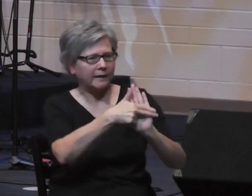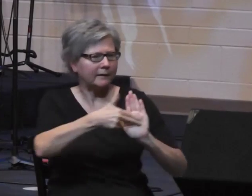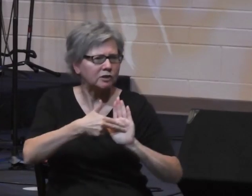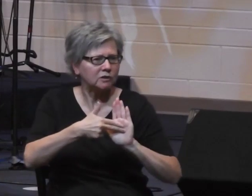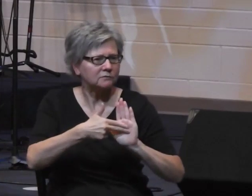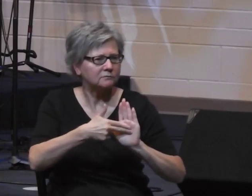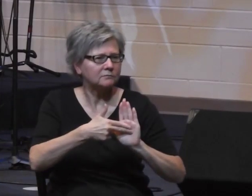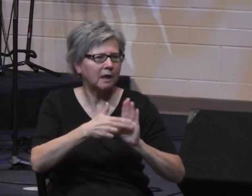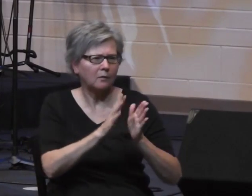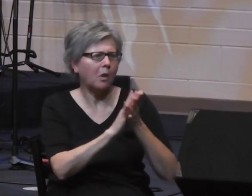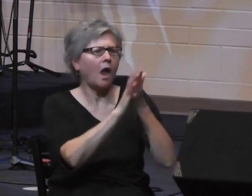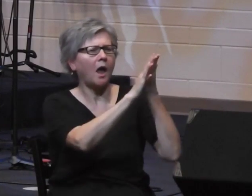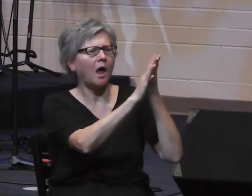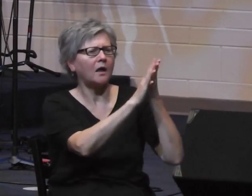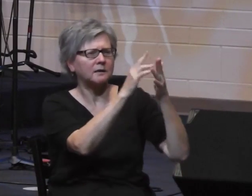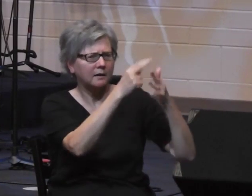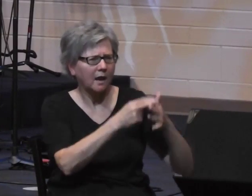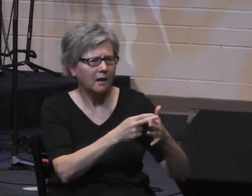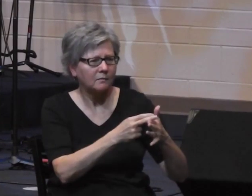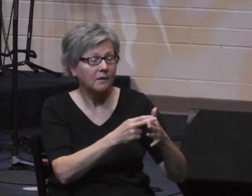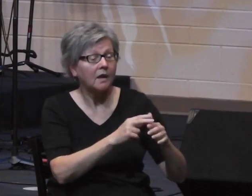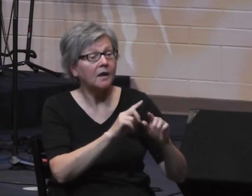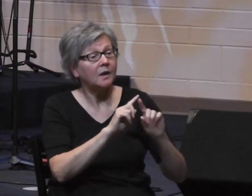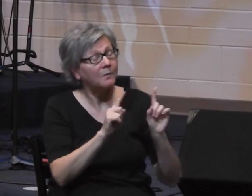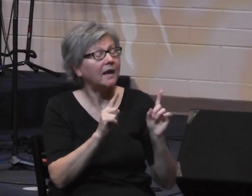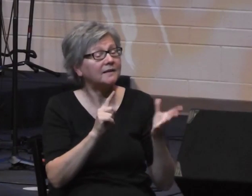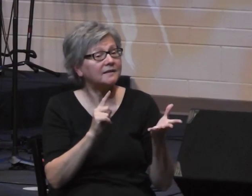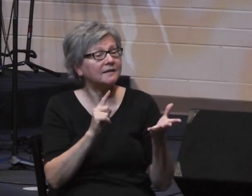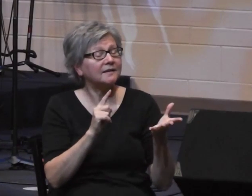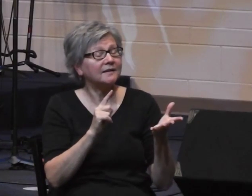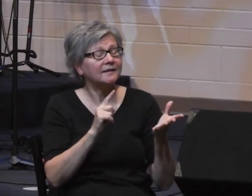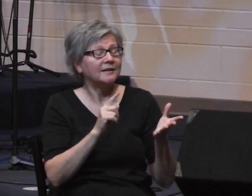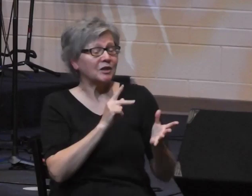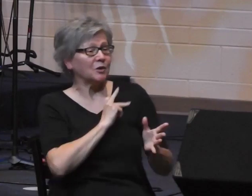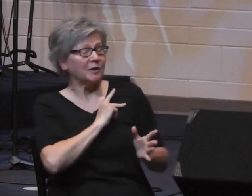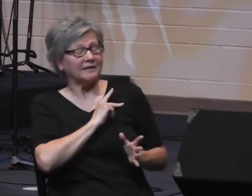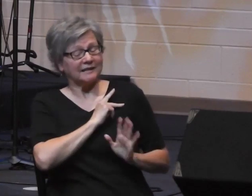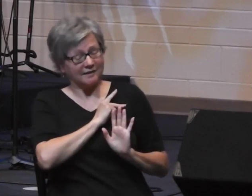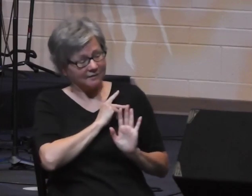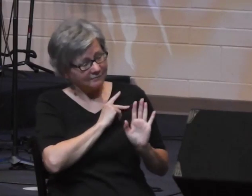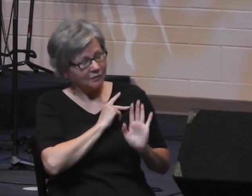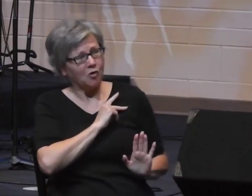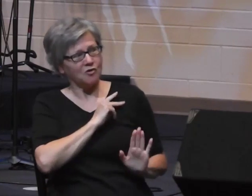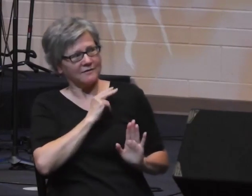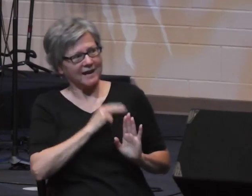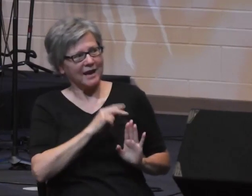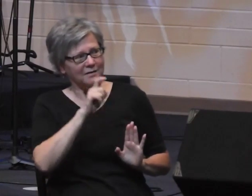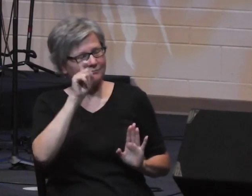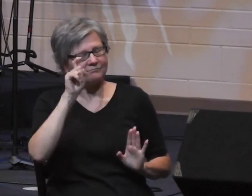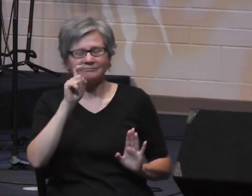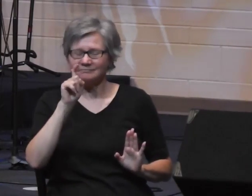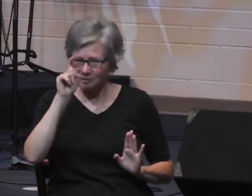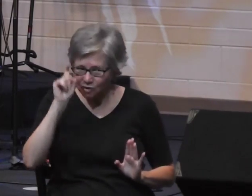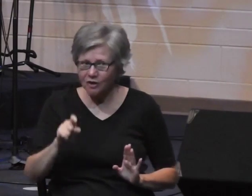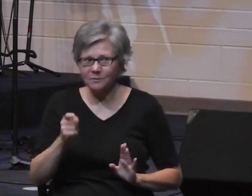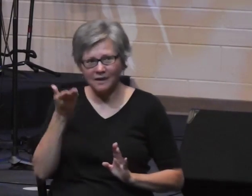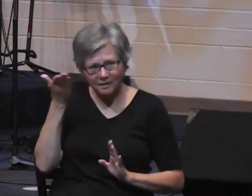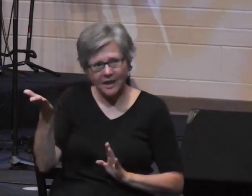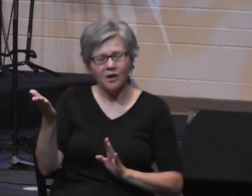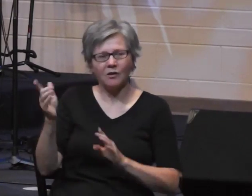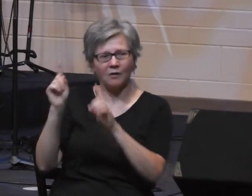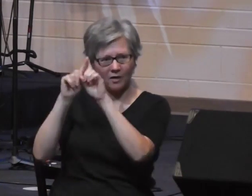who deserves to be recognized, her name is just meant to be on that plaque. And when you see that happen, you just think, man, that's